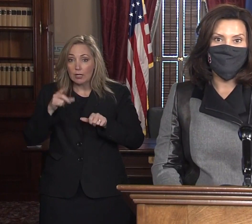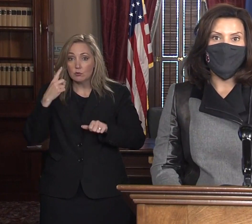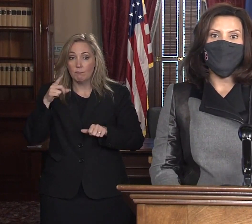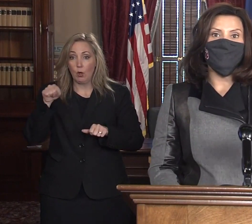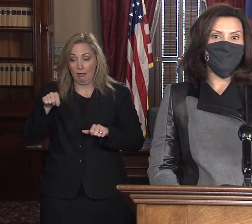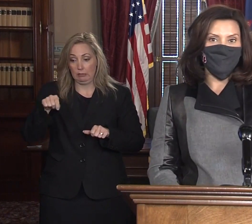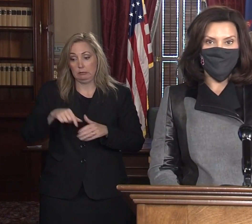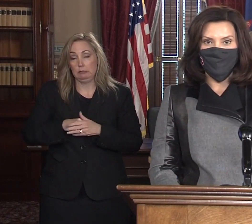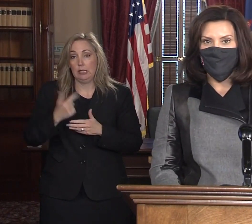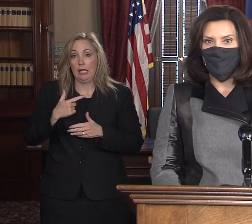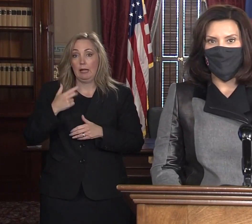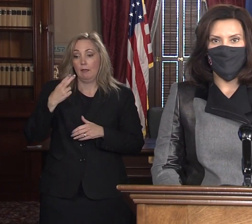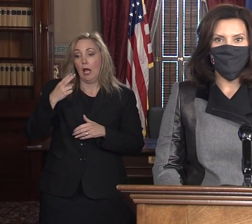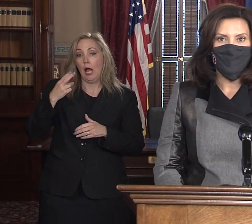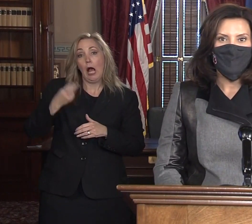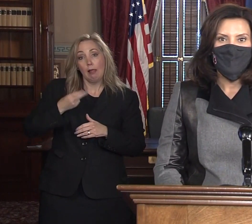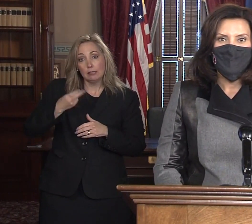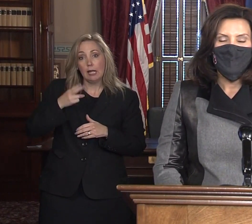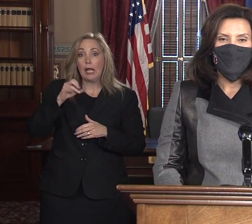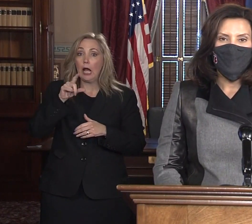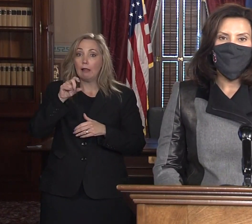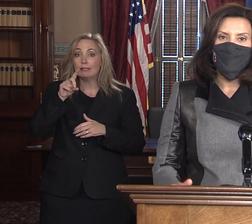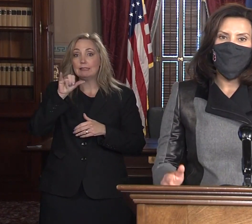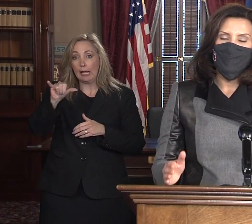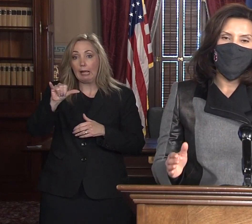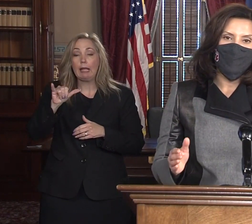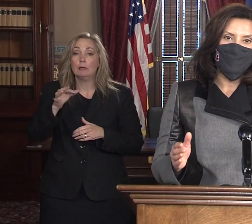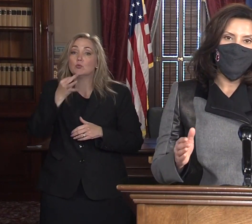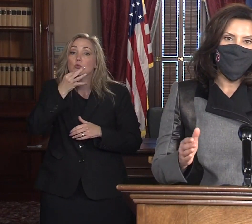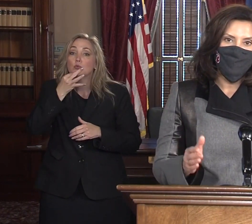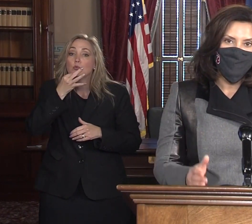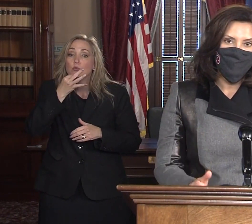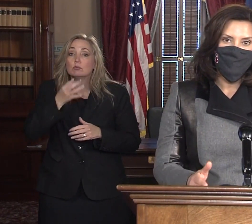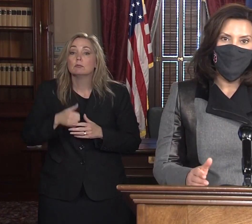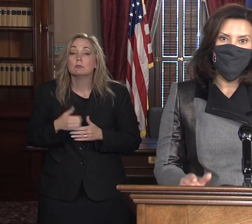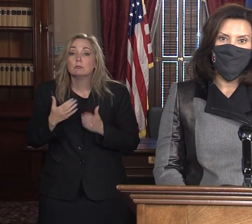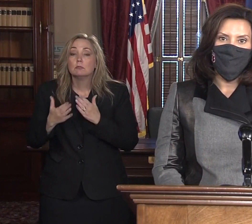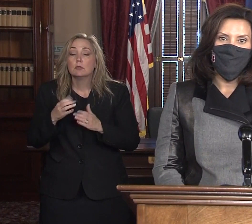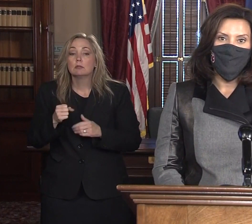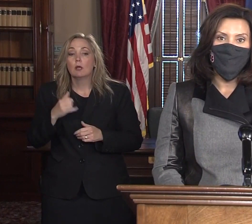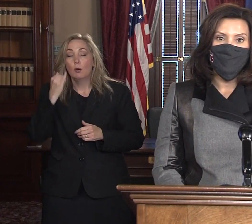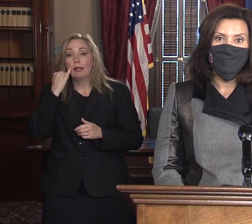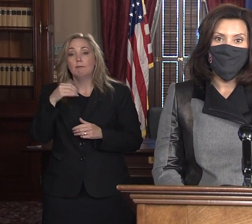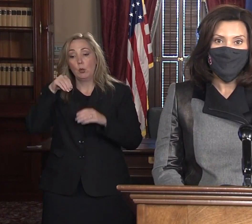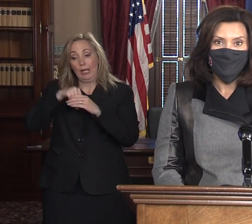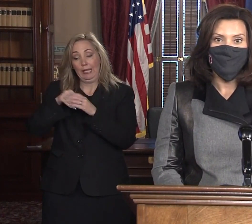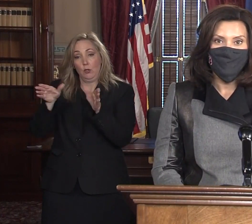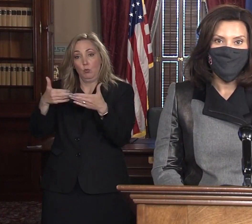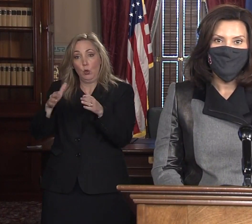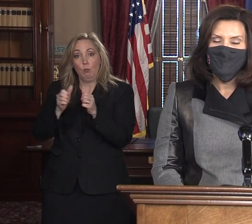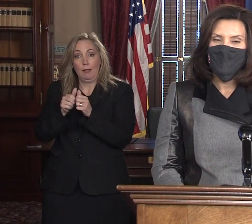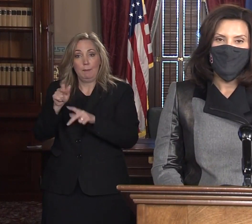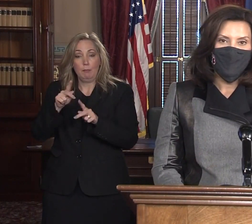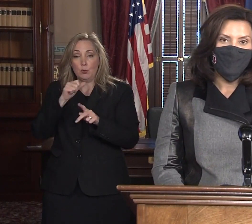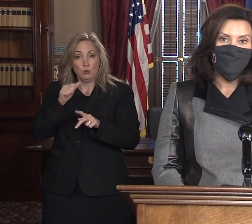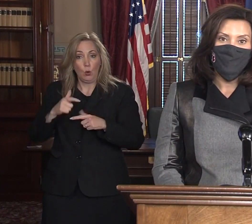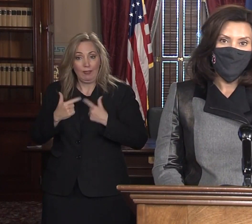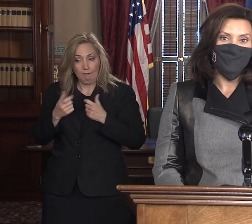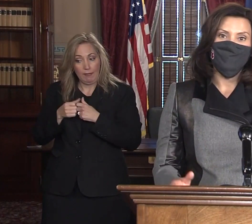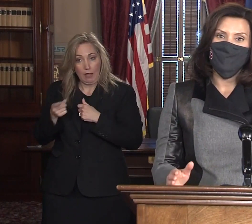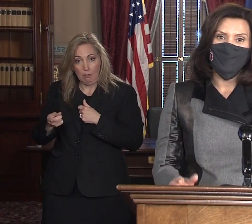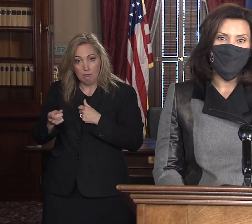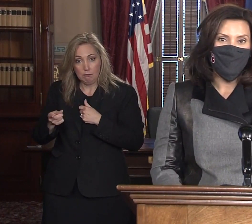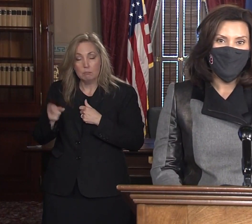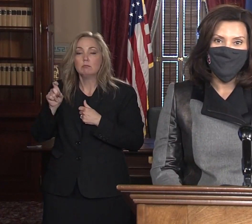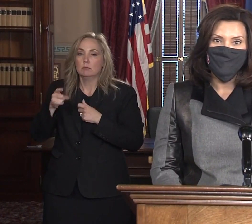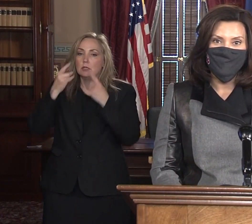and holidays that are coming up. You know, if you are in a room with people with whom you don't live, then you need